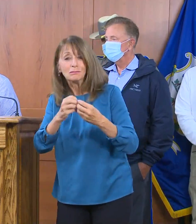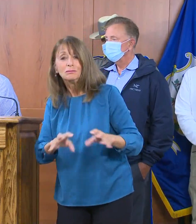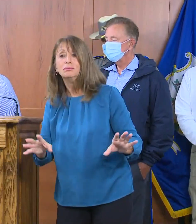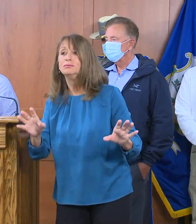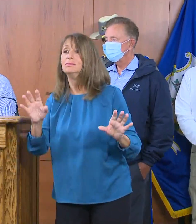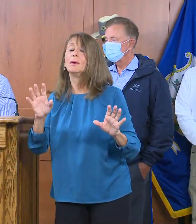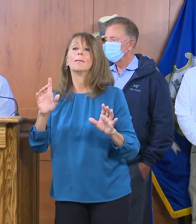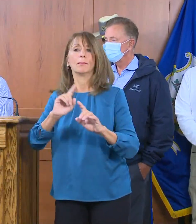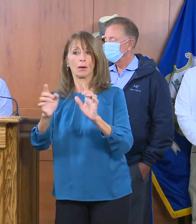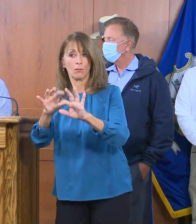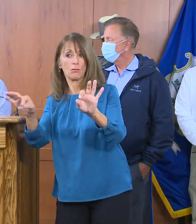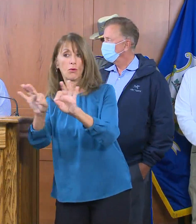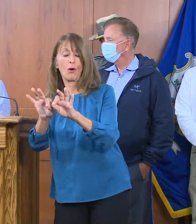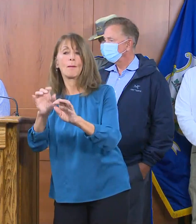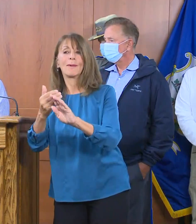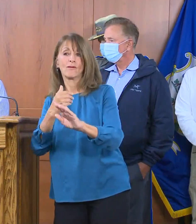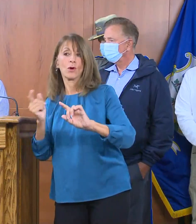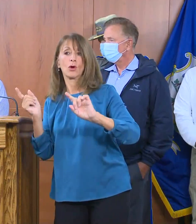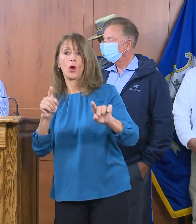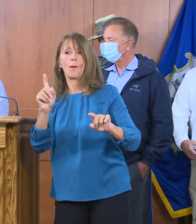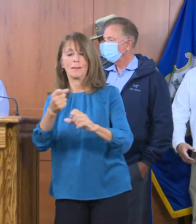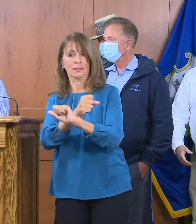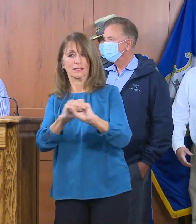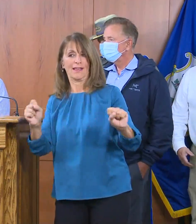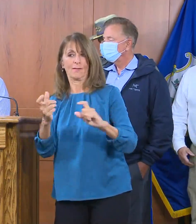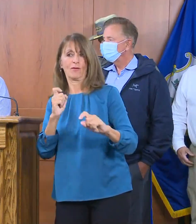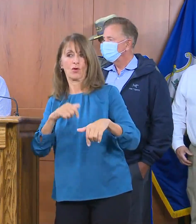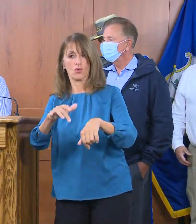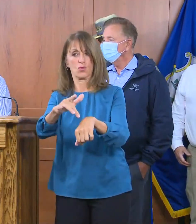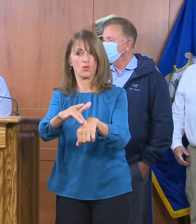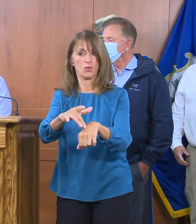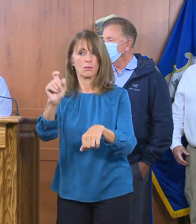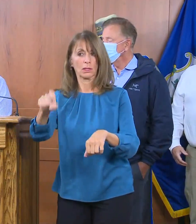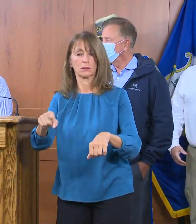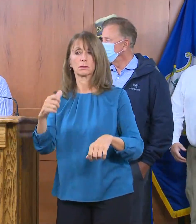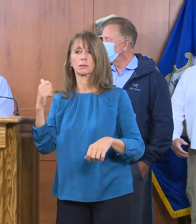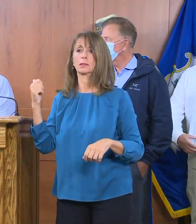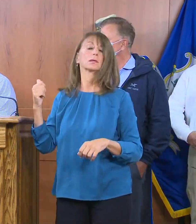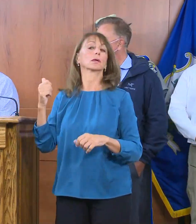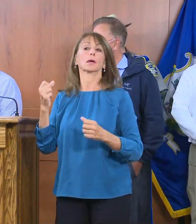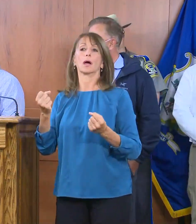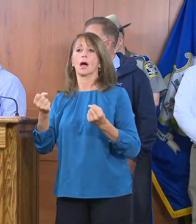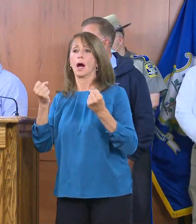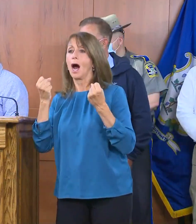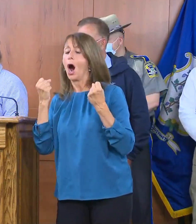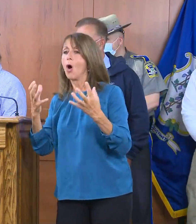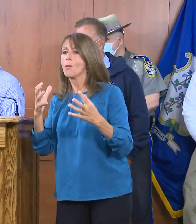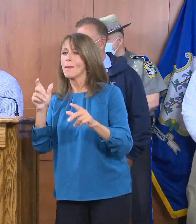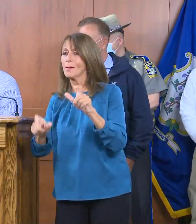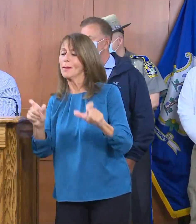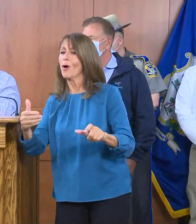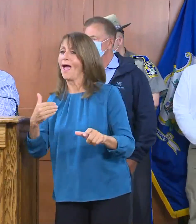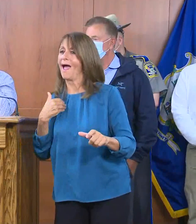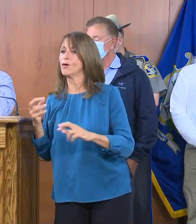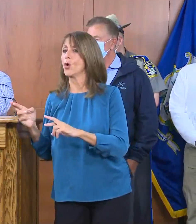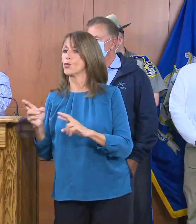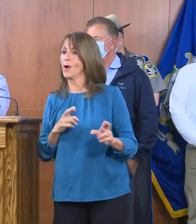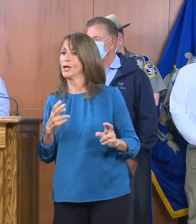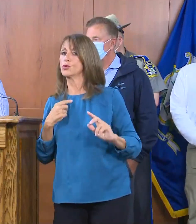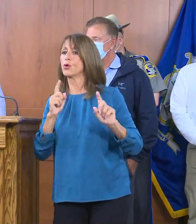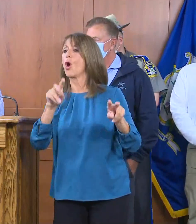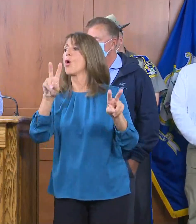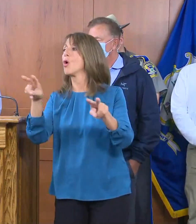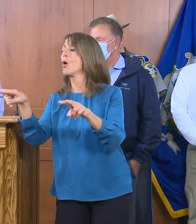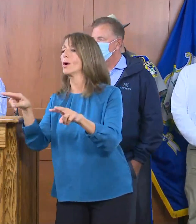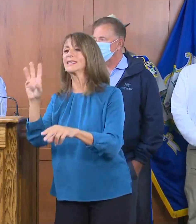area. And Jody, I think Eversource told us that they had 600 damage assessors ready to go.